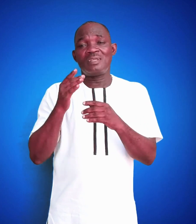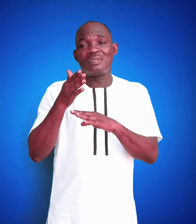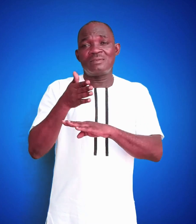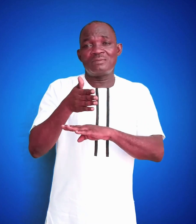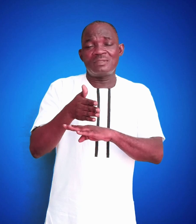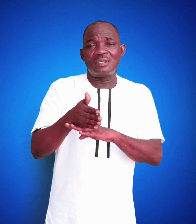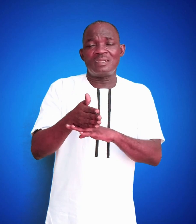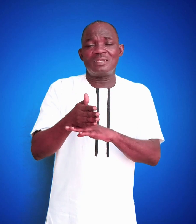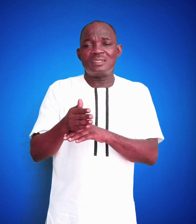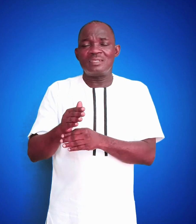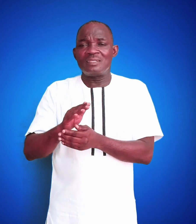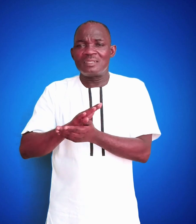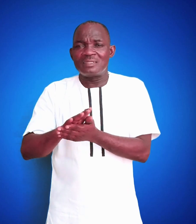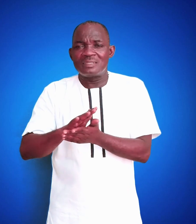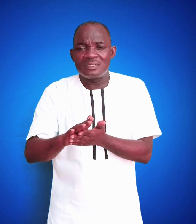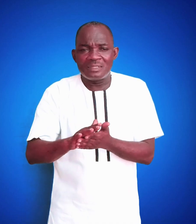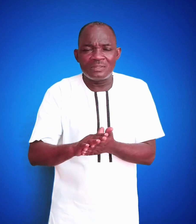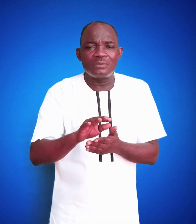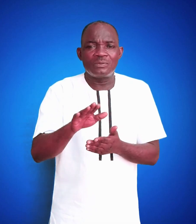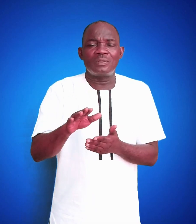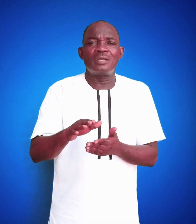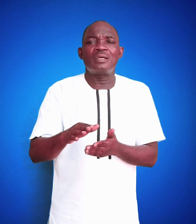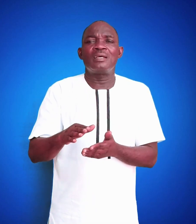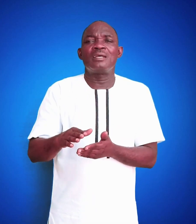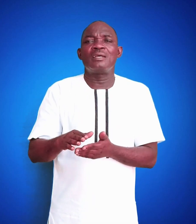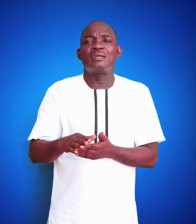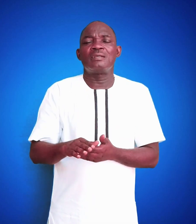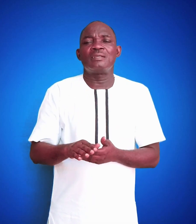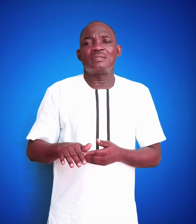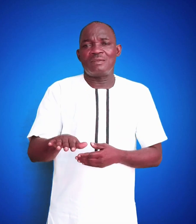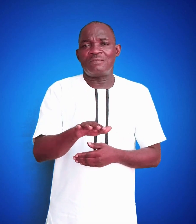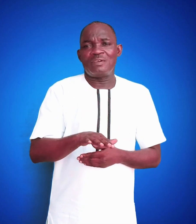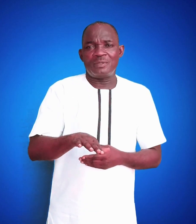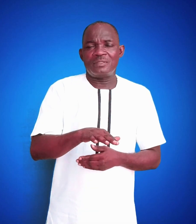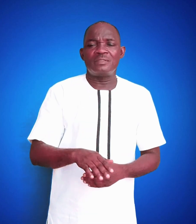After cleaning your baby.